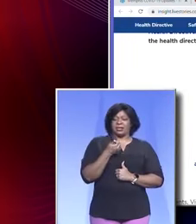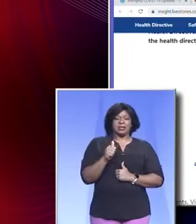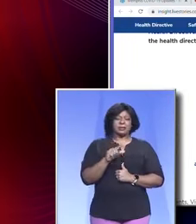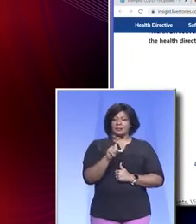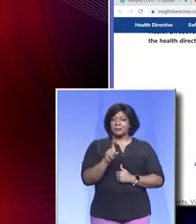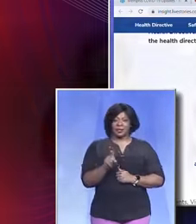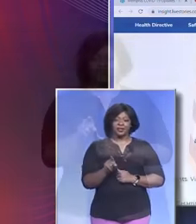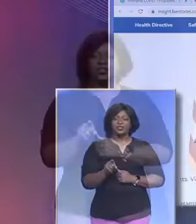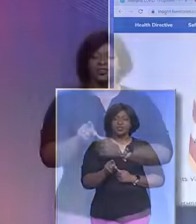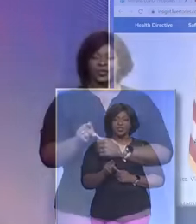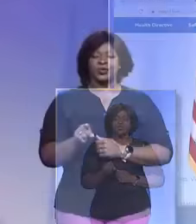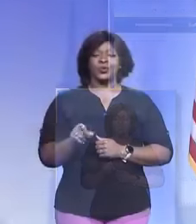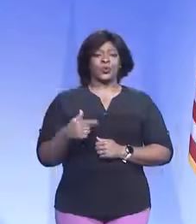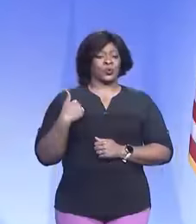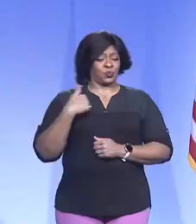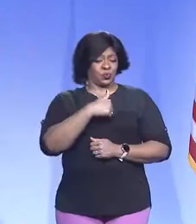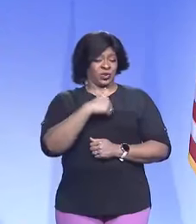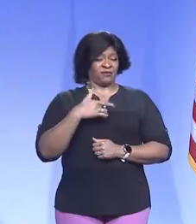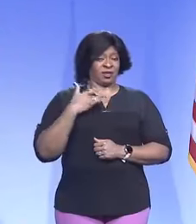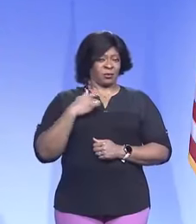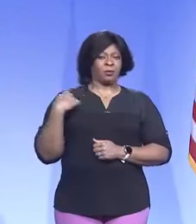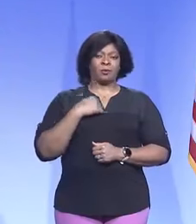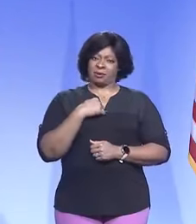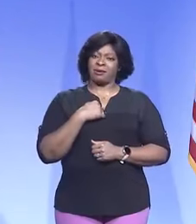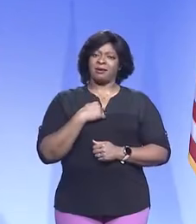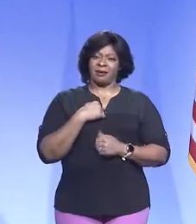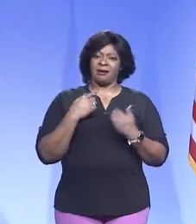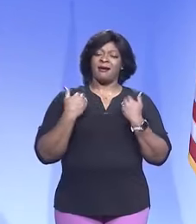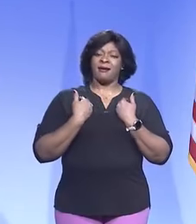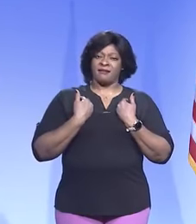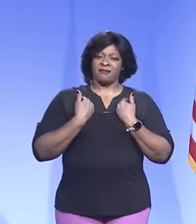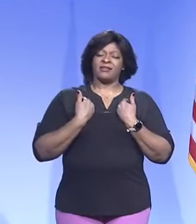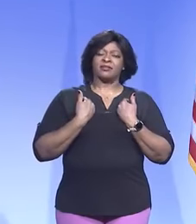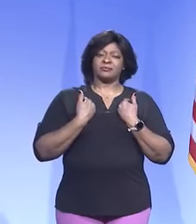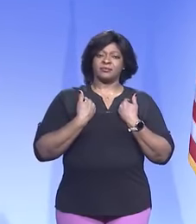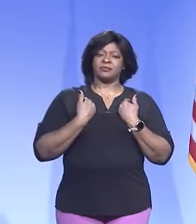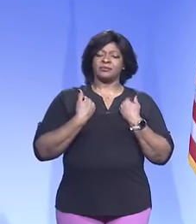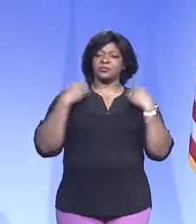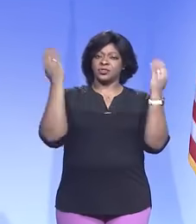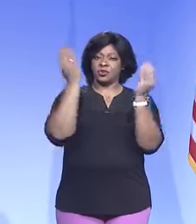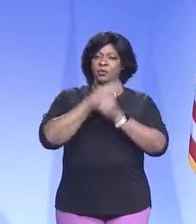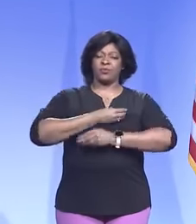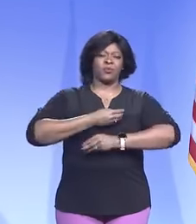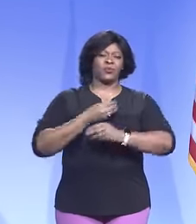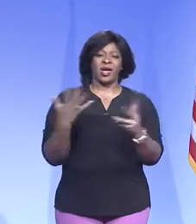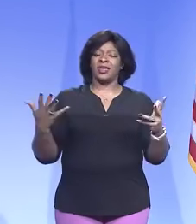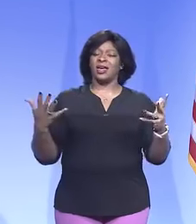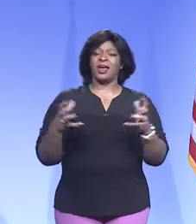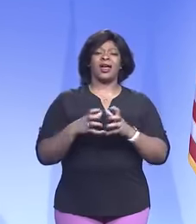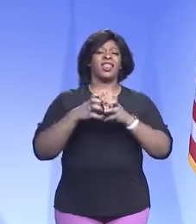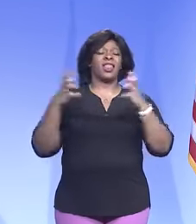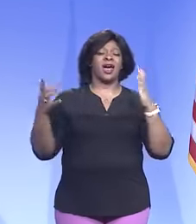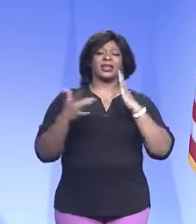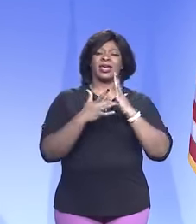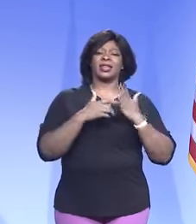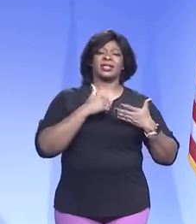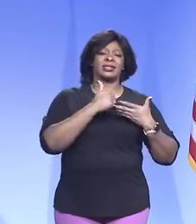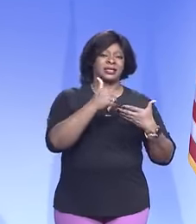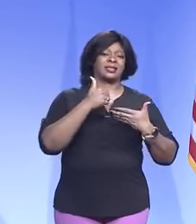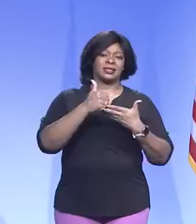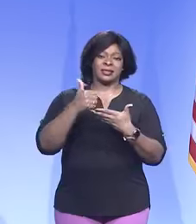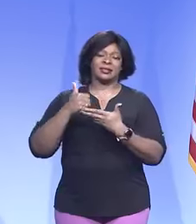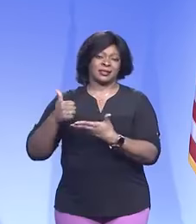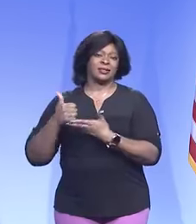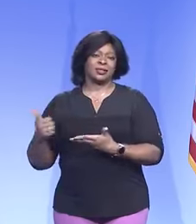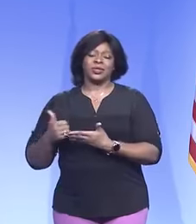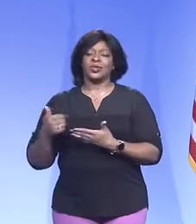questions. We feel that we have provided a lot of technical assistance.